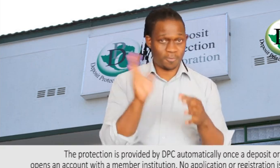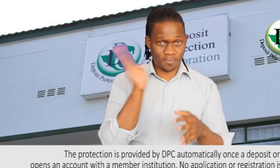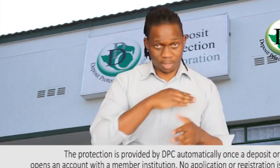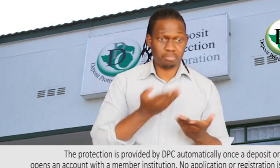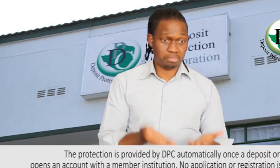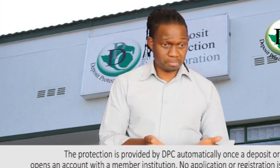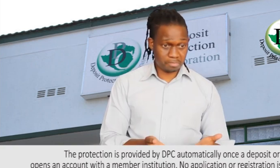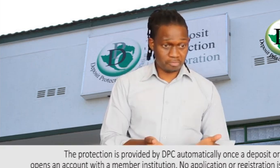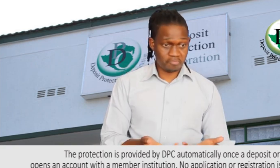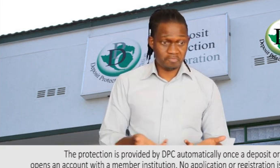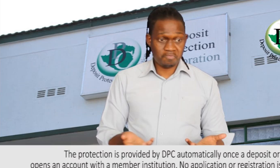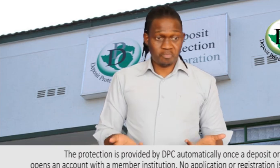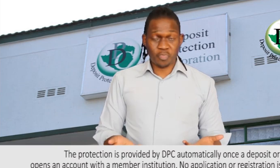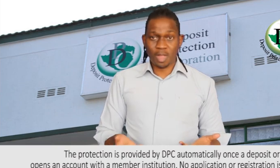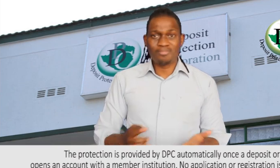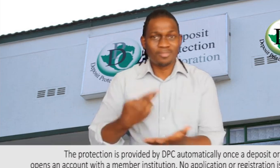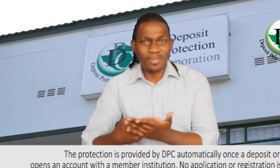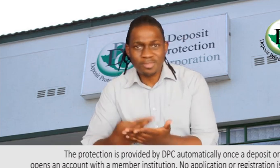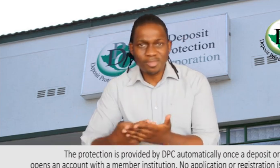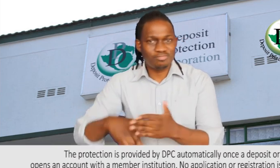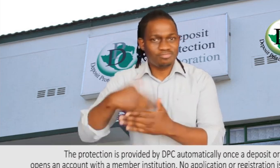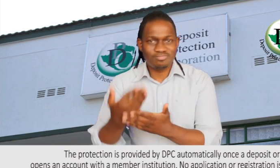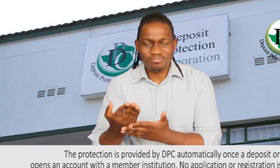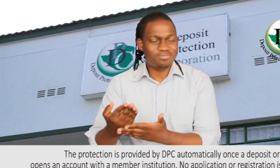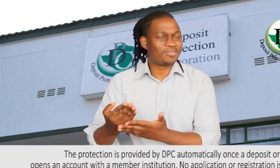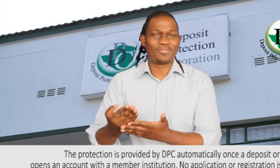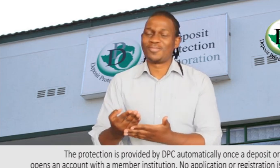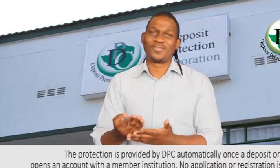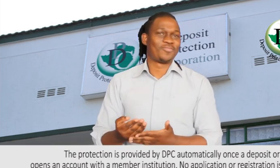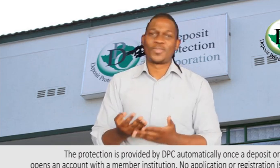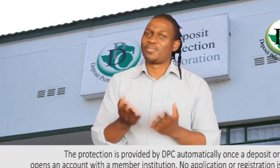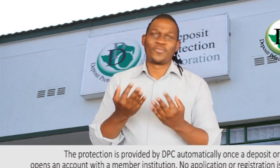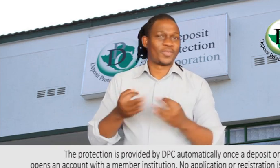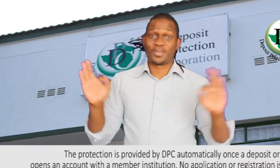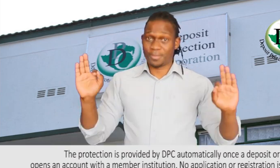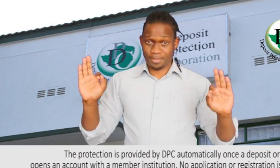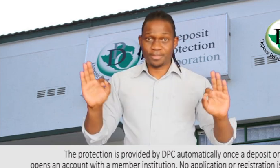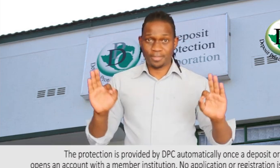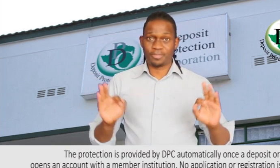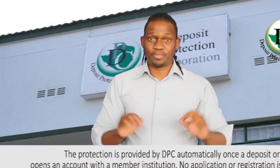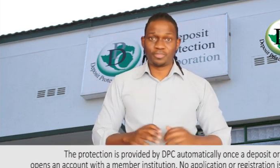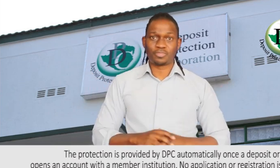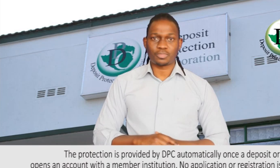a depositor opens an account with a member institution. No application or registration is